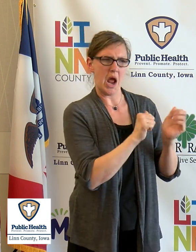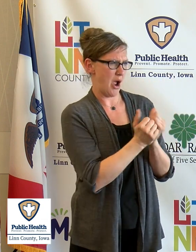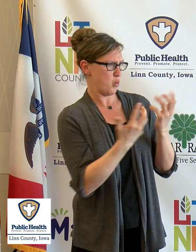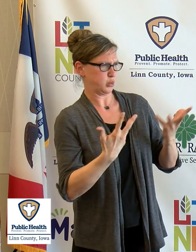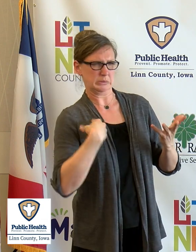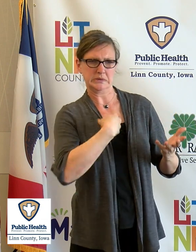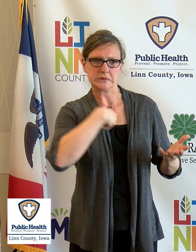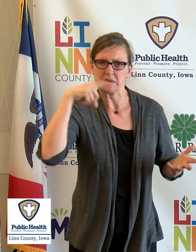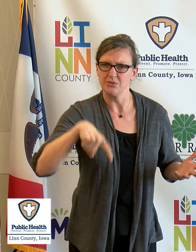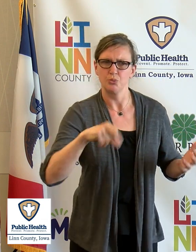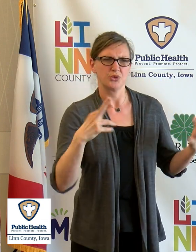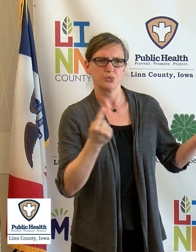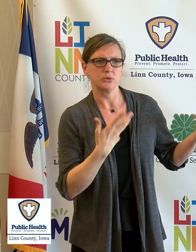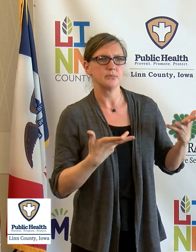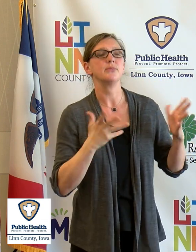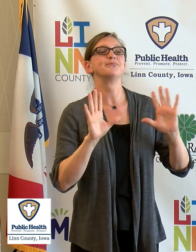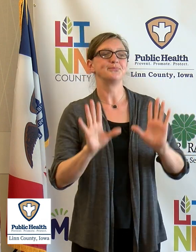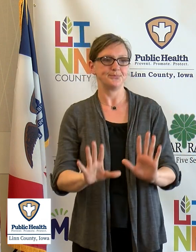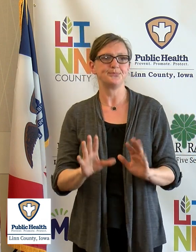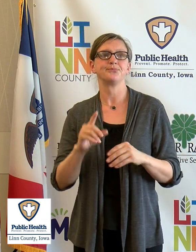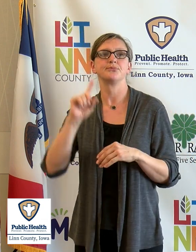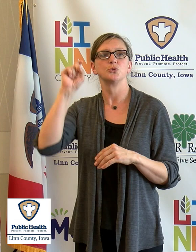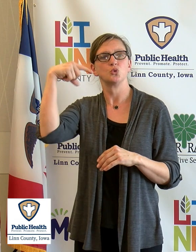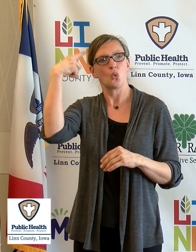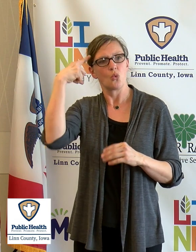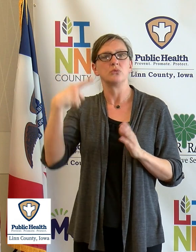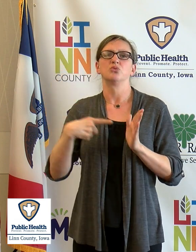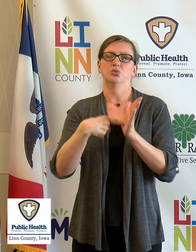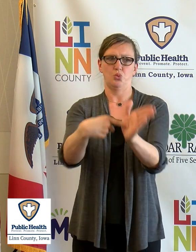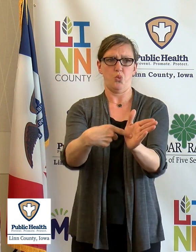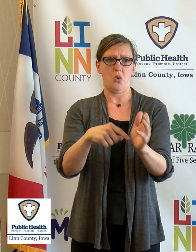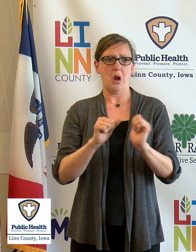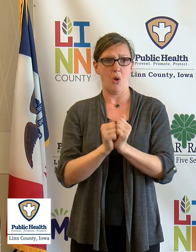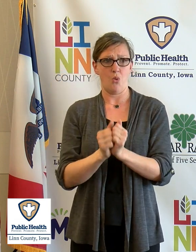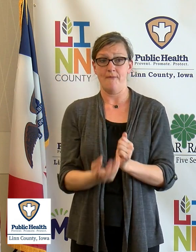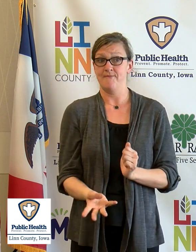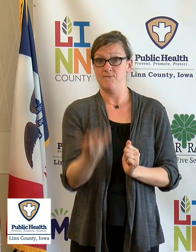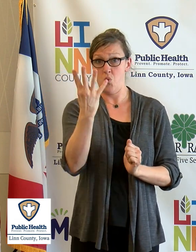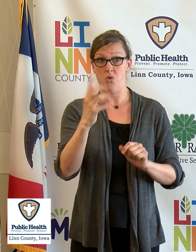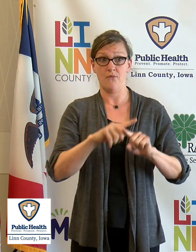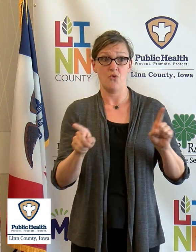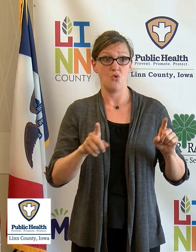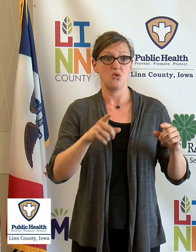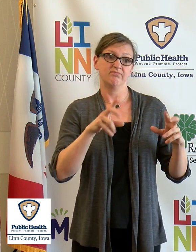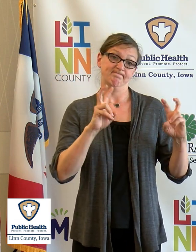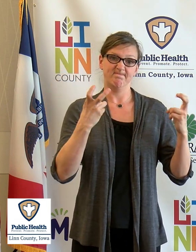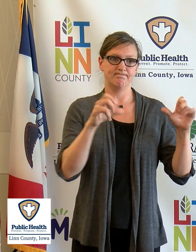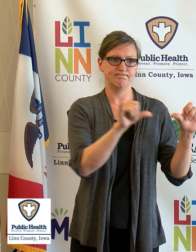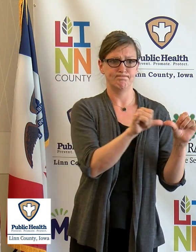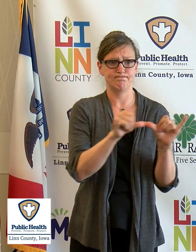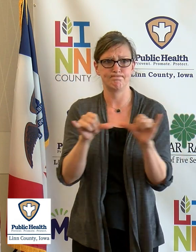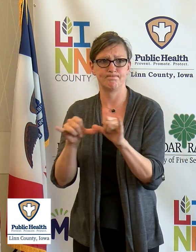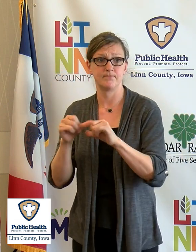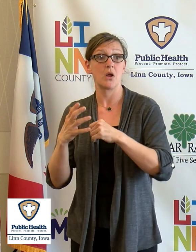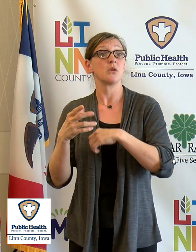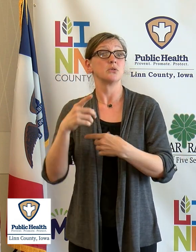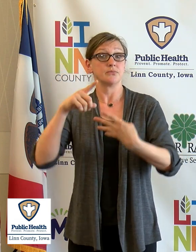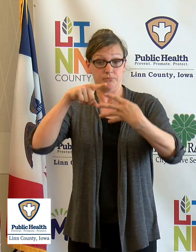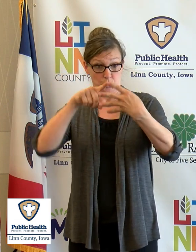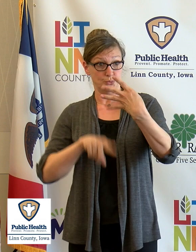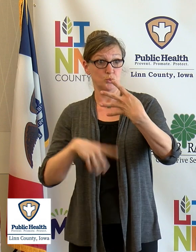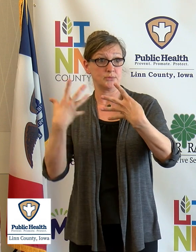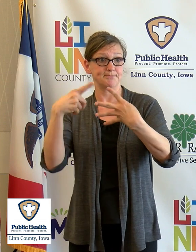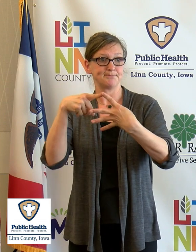laid out 4 metrics by which to observe counties and regions. Number 1, the percent of population greater